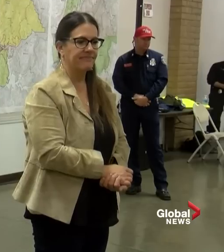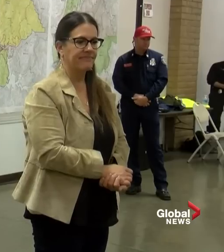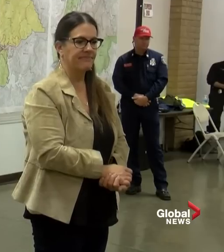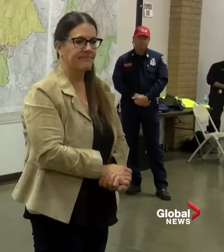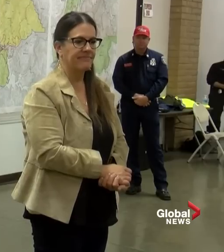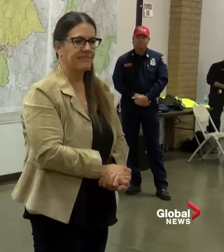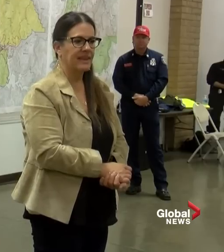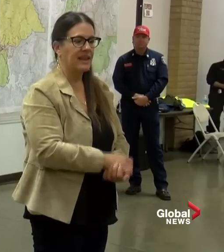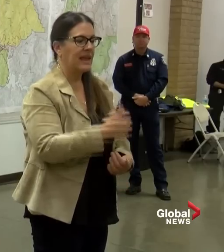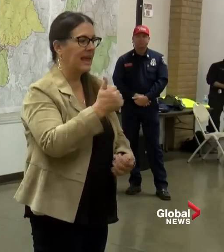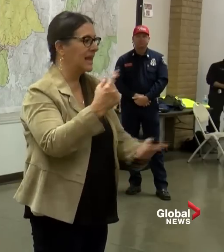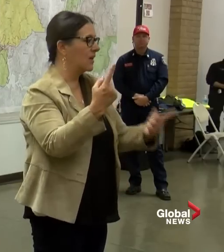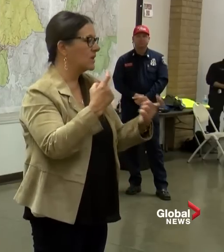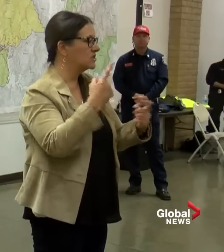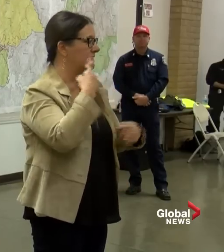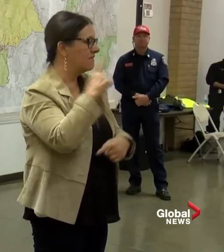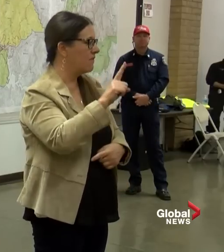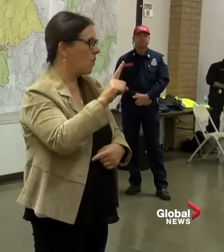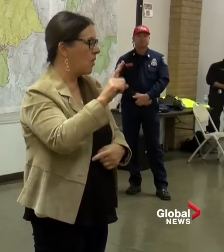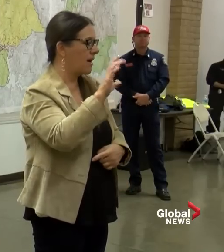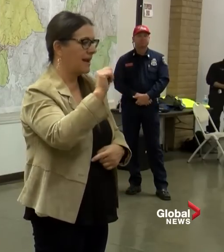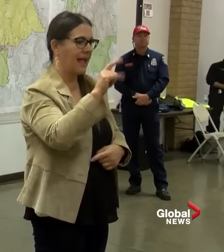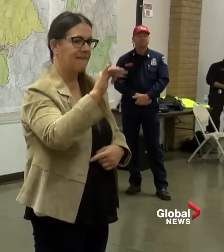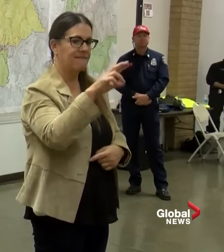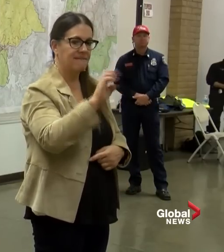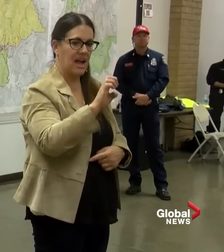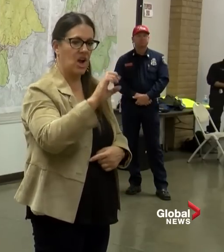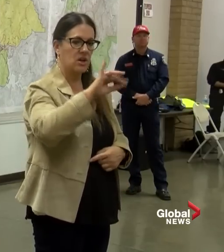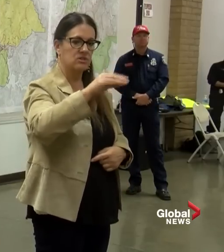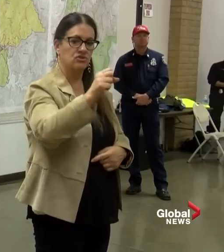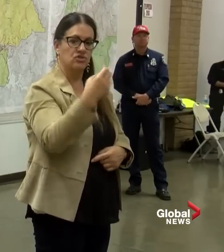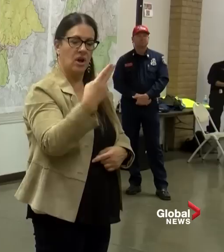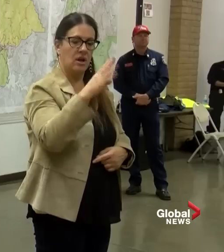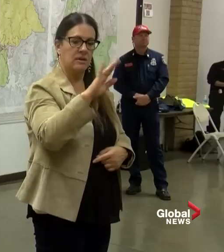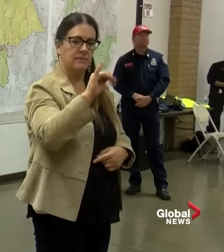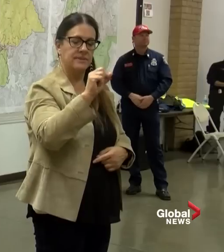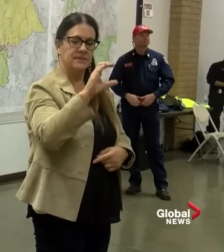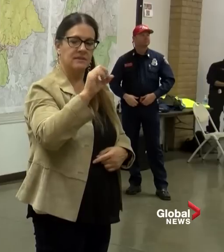Do we have any questions for Josh Bischoff from CAL FIRE?